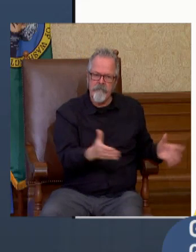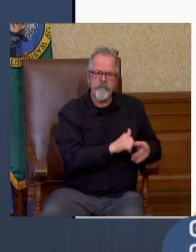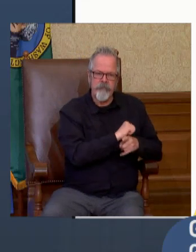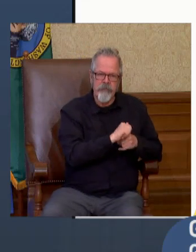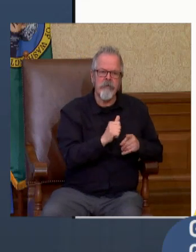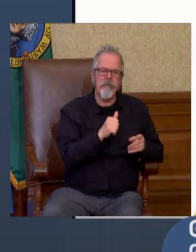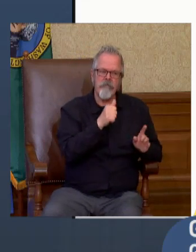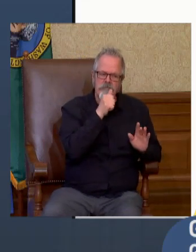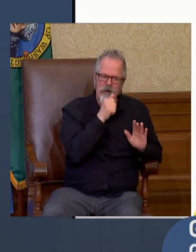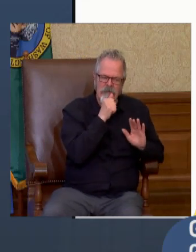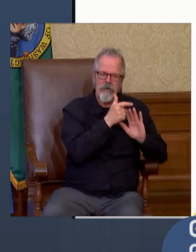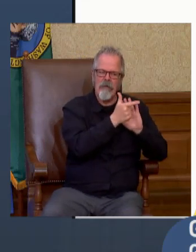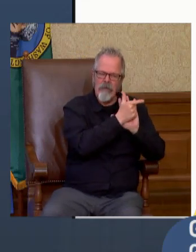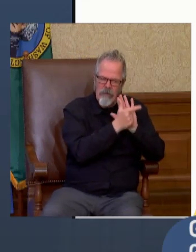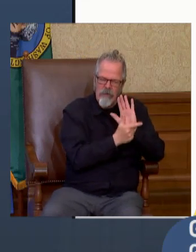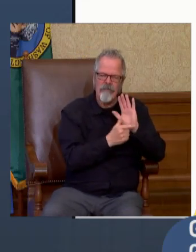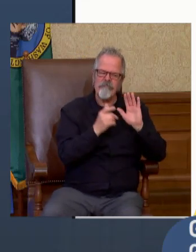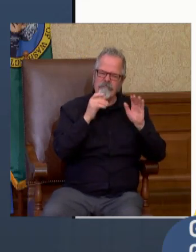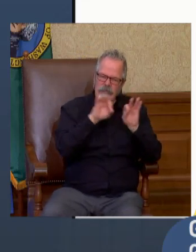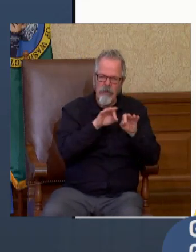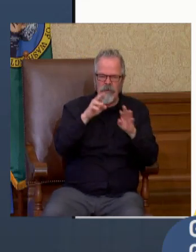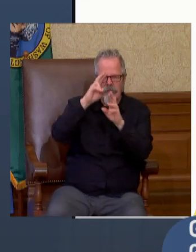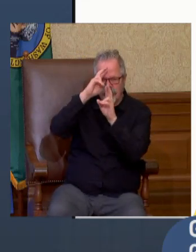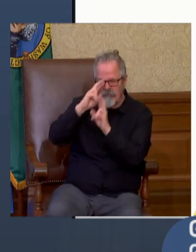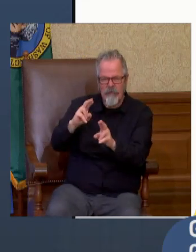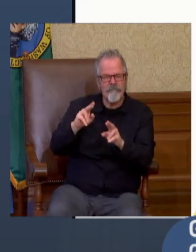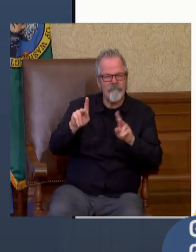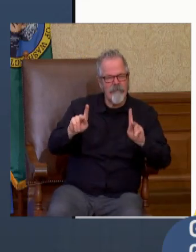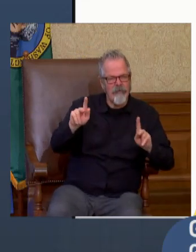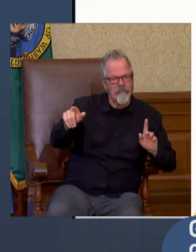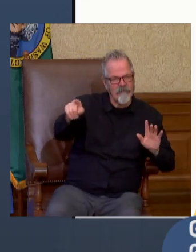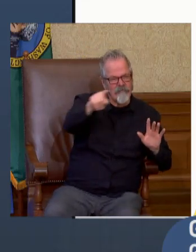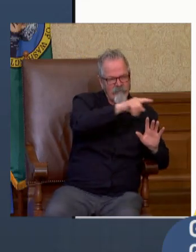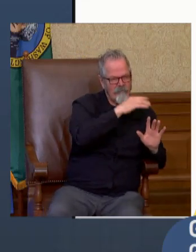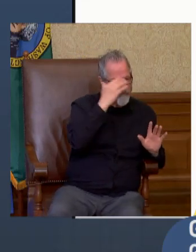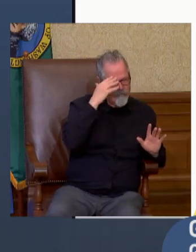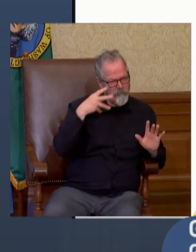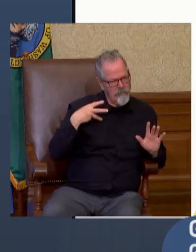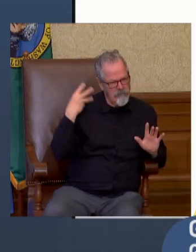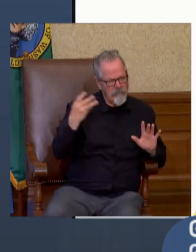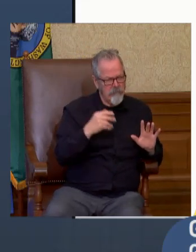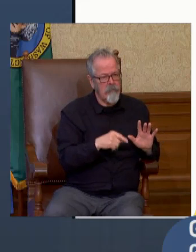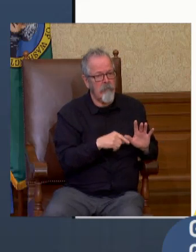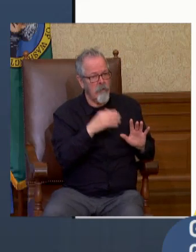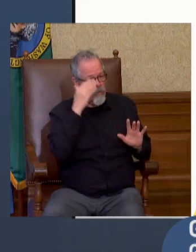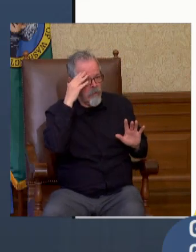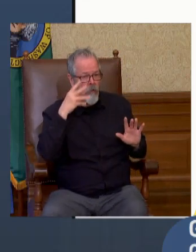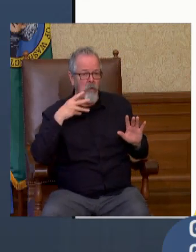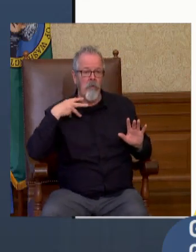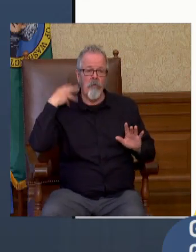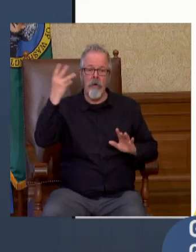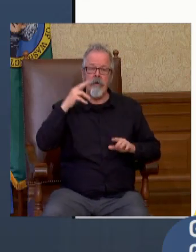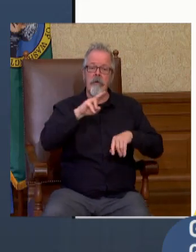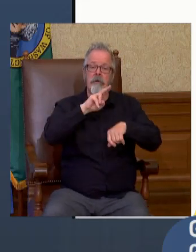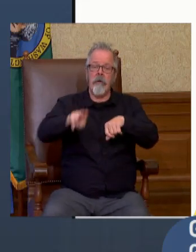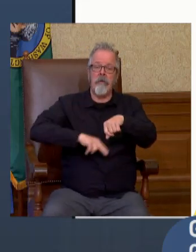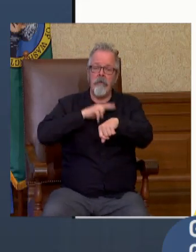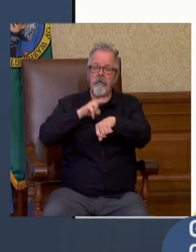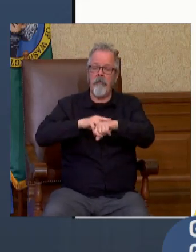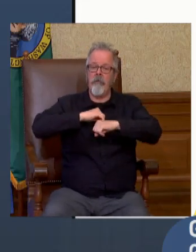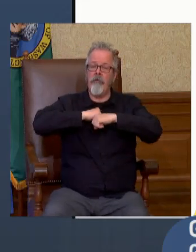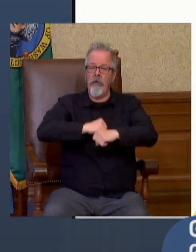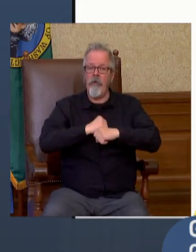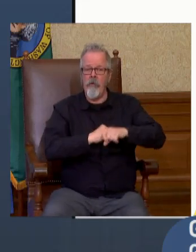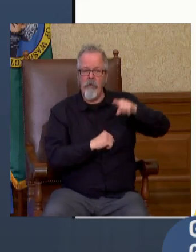contributing about 700 members of the Guard that are helping build this capacity. And this is one of the